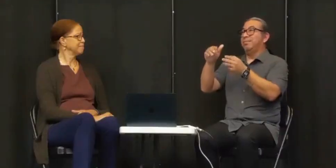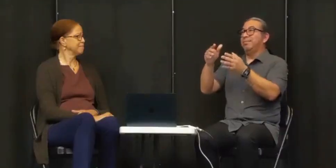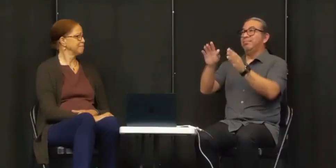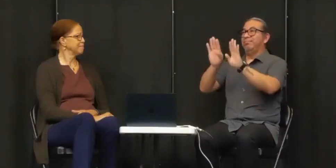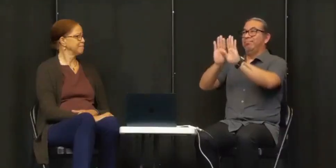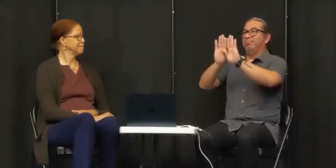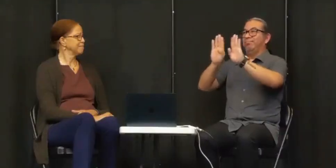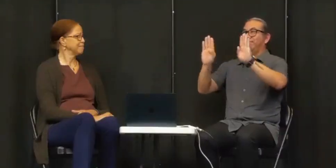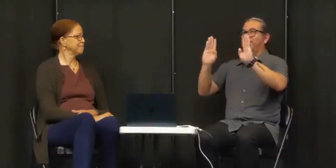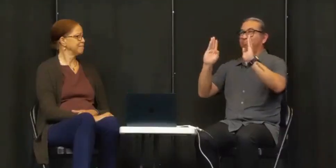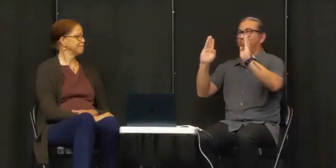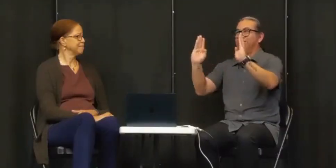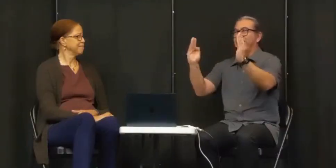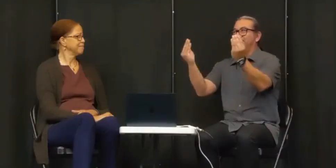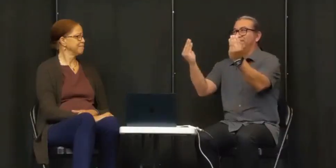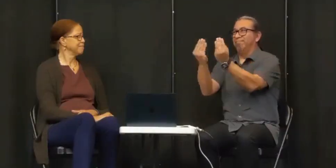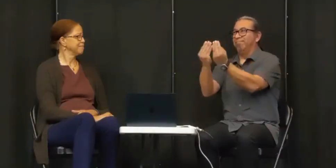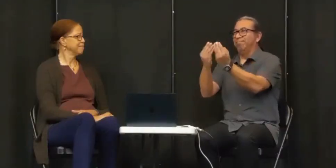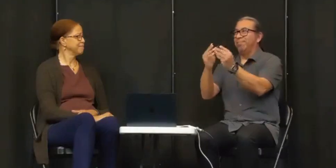along,